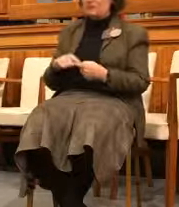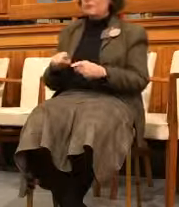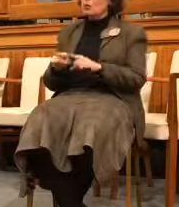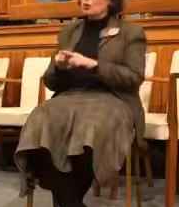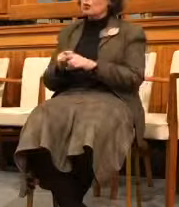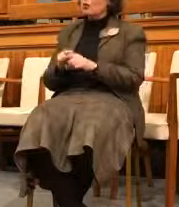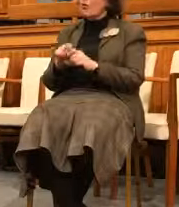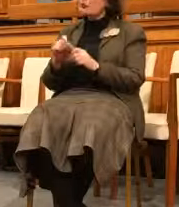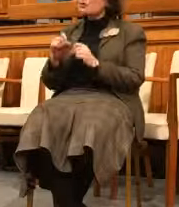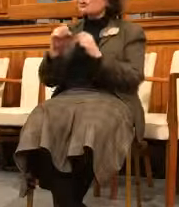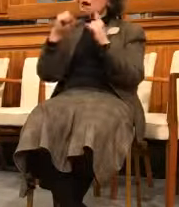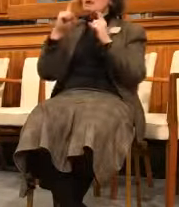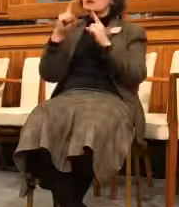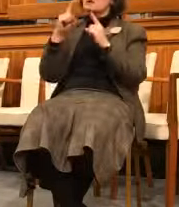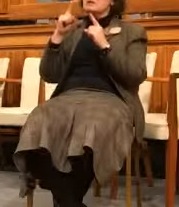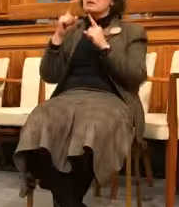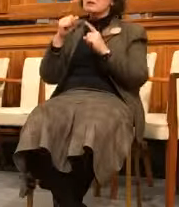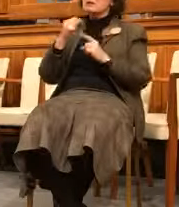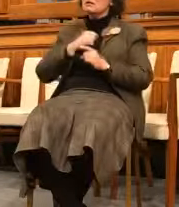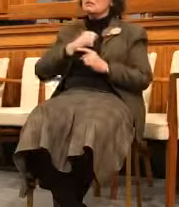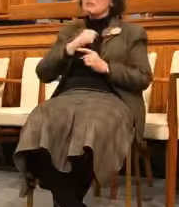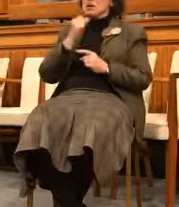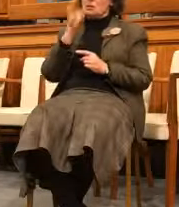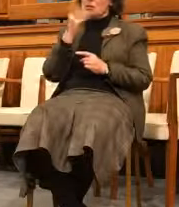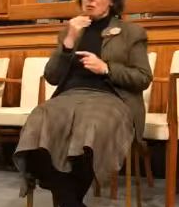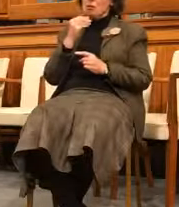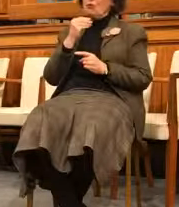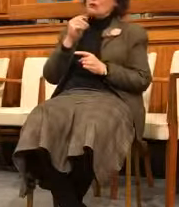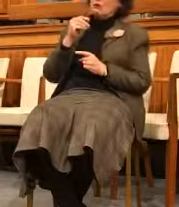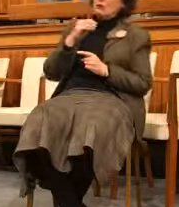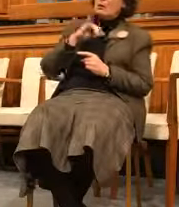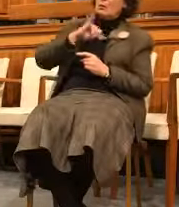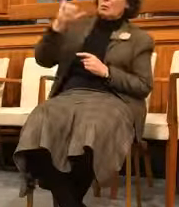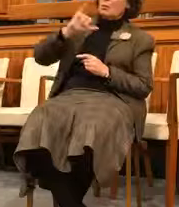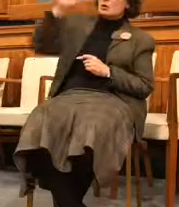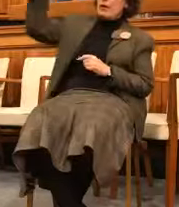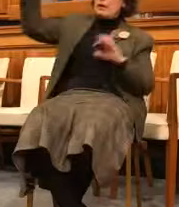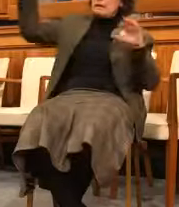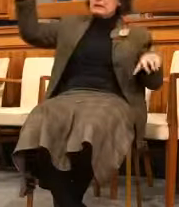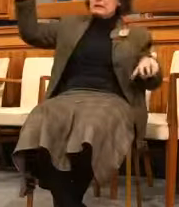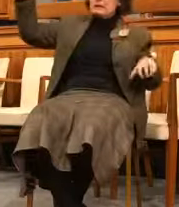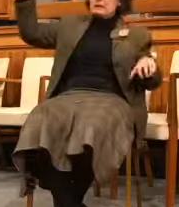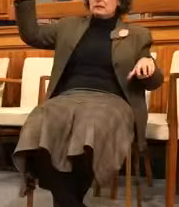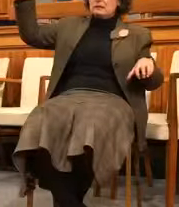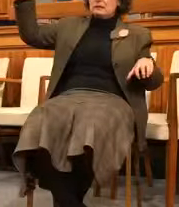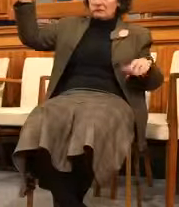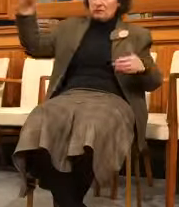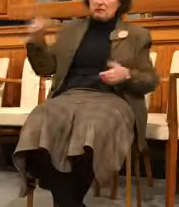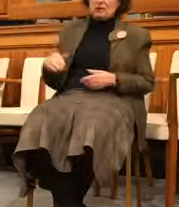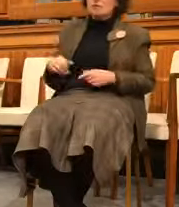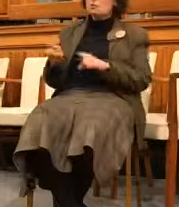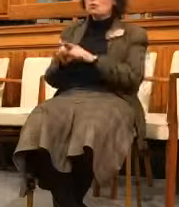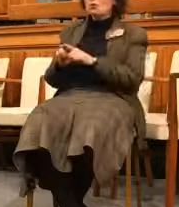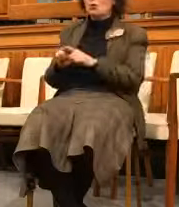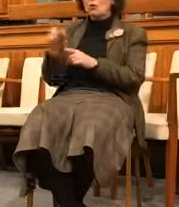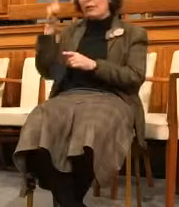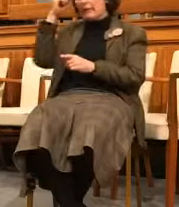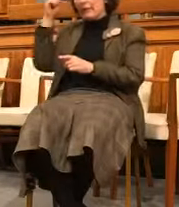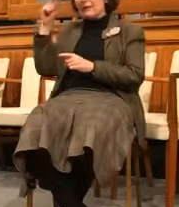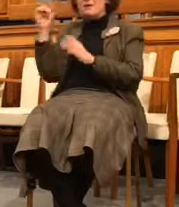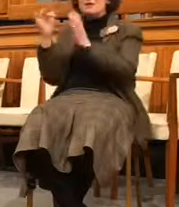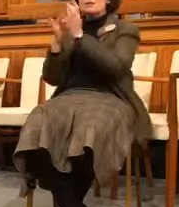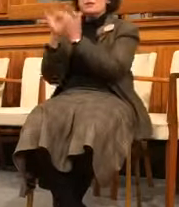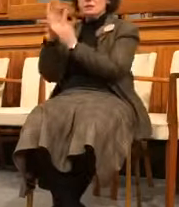See the exclusive soul-saving power and effectiveness of Christ. Don't put